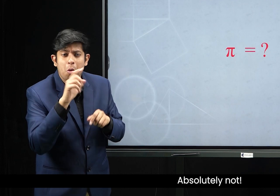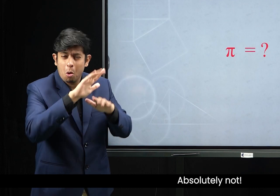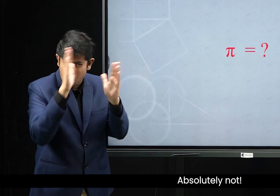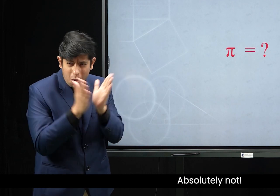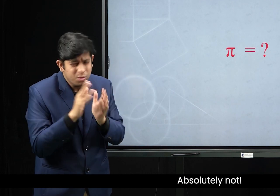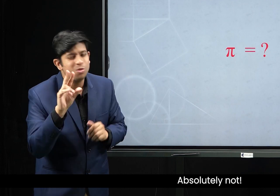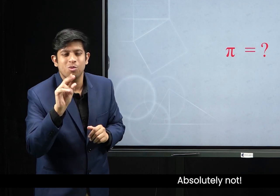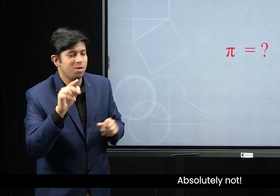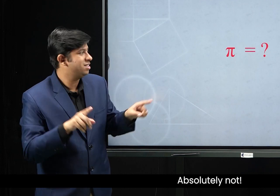Absolutely not.